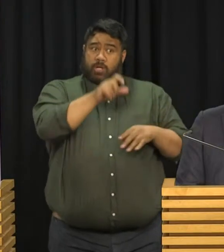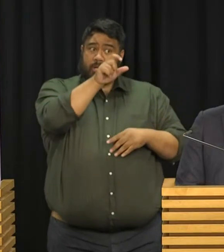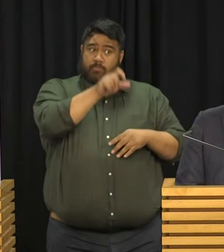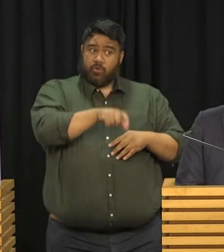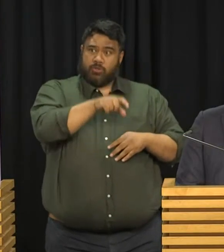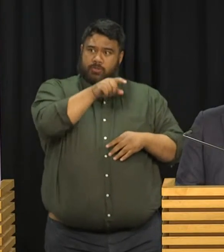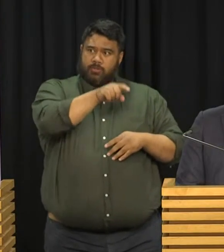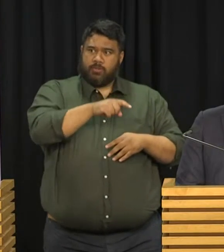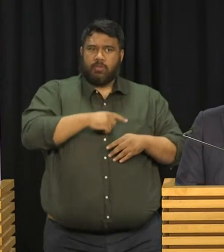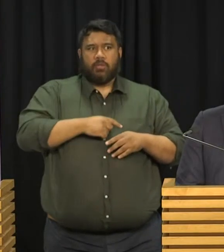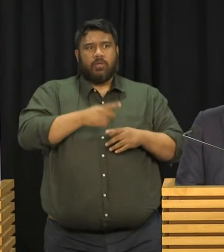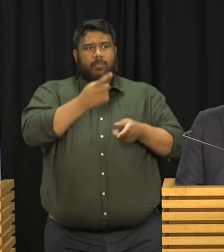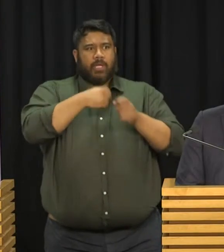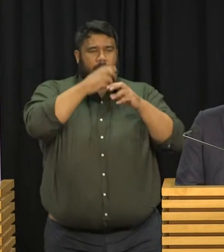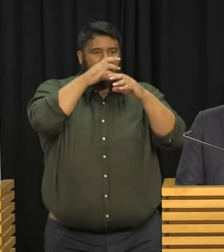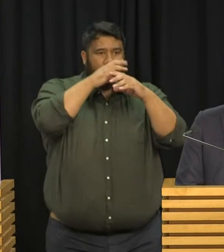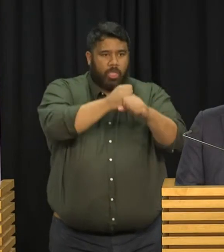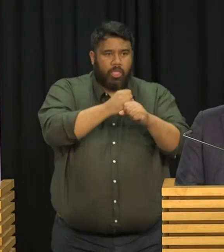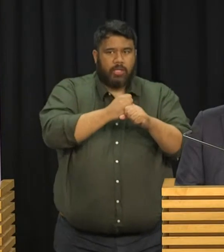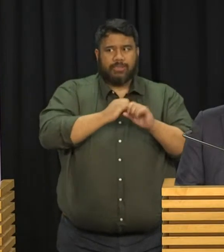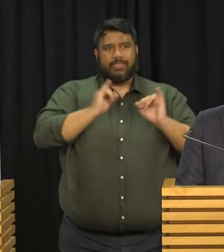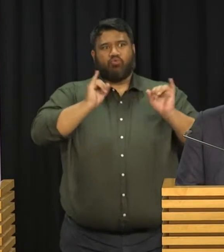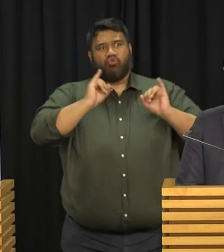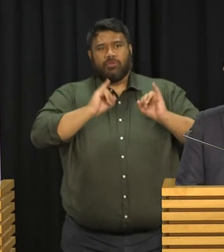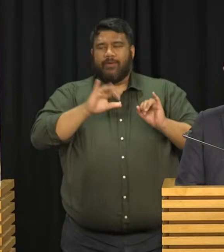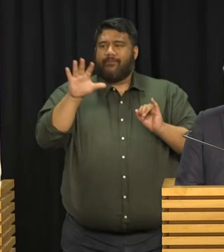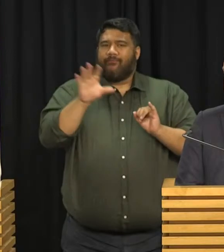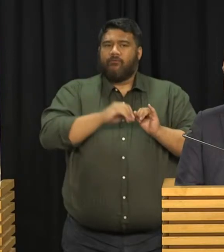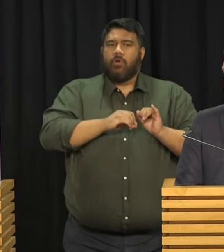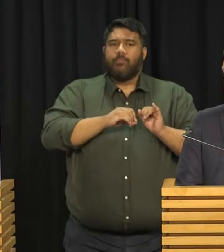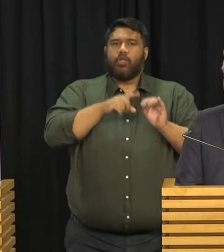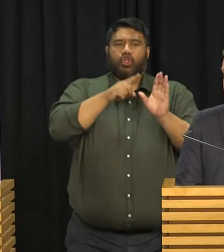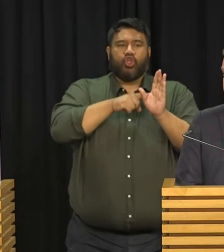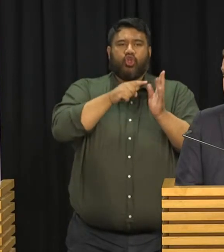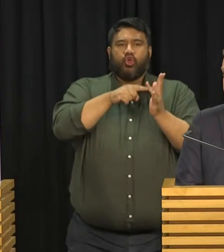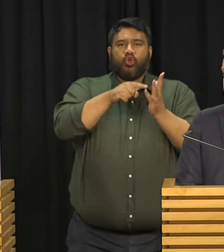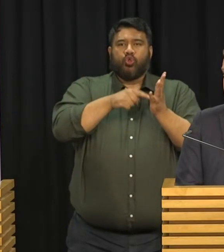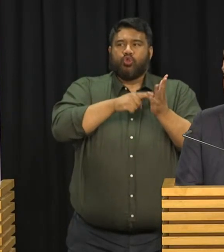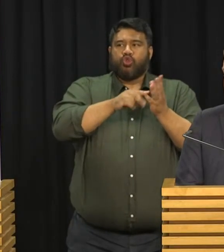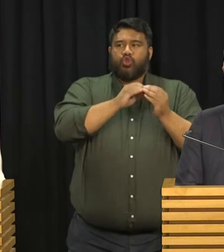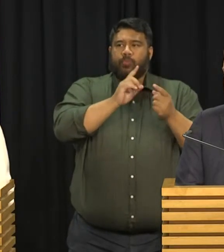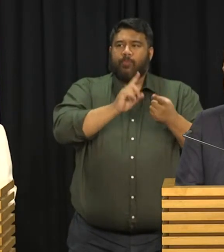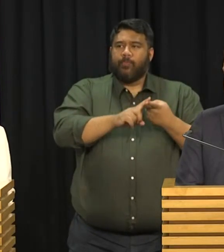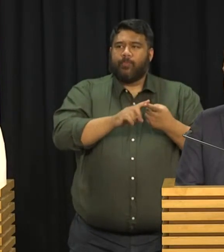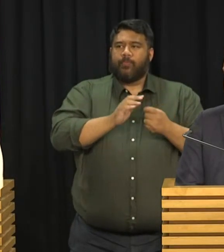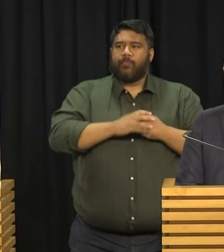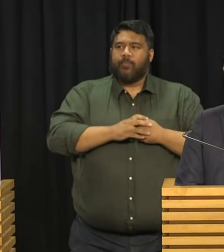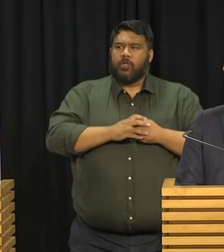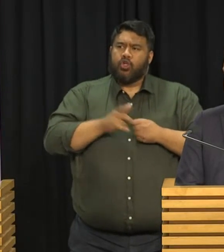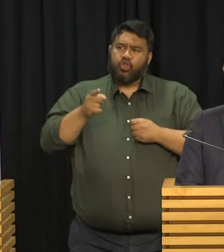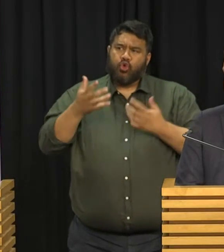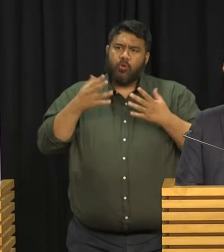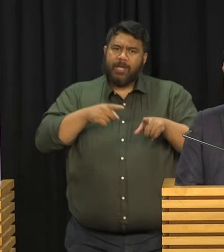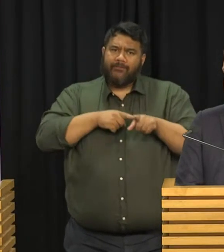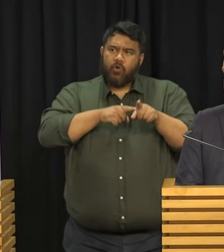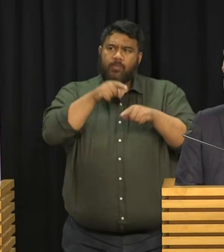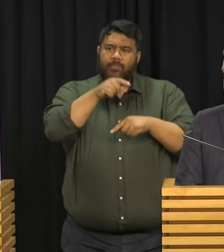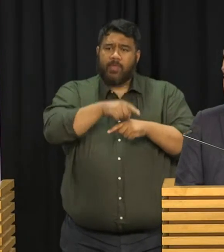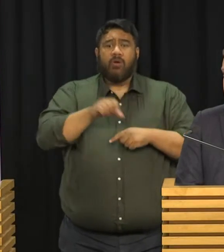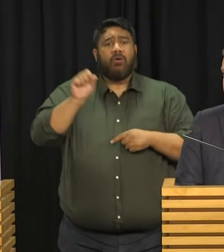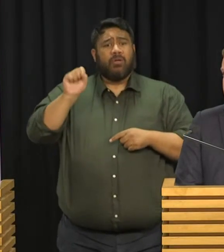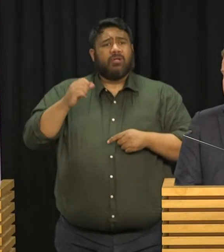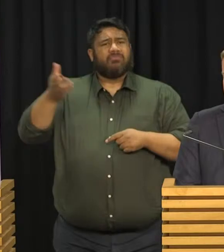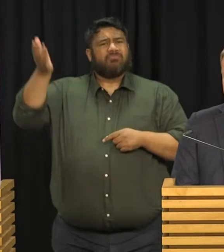the CEO of YouTube. So can I ask how you've gone doing that? I spoke to the CEO of YouTube, and it was some time ago now that I did that. It